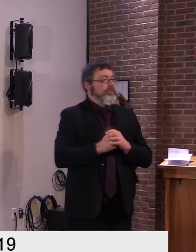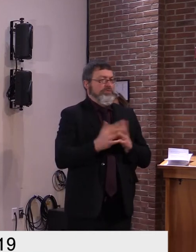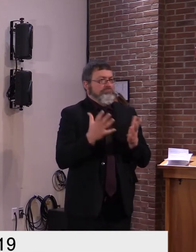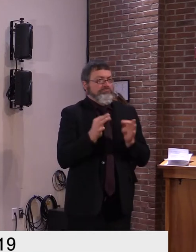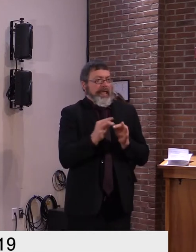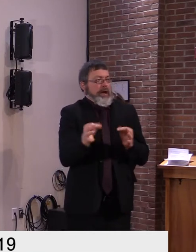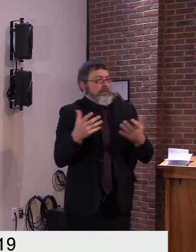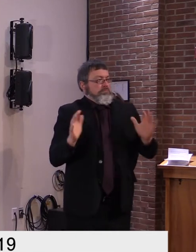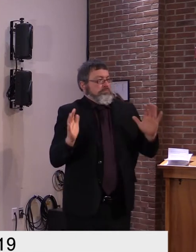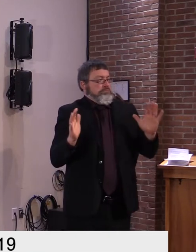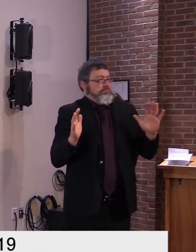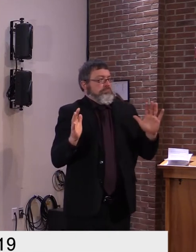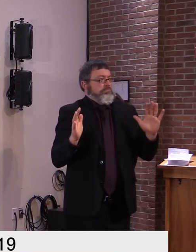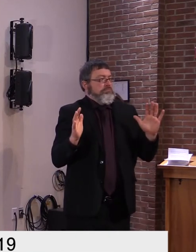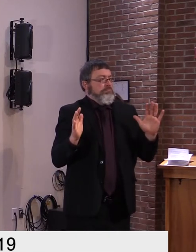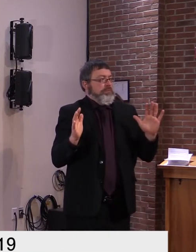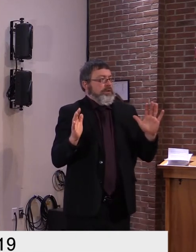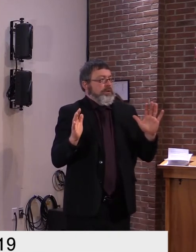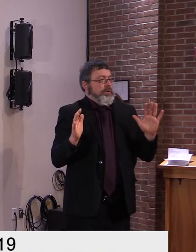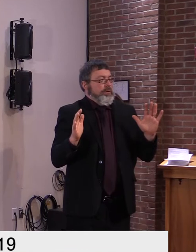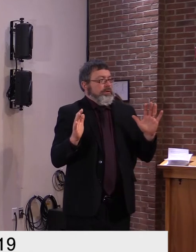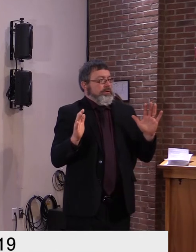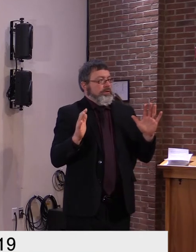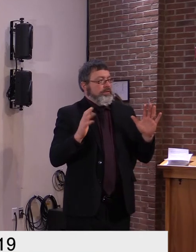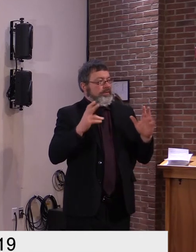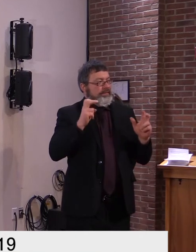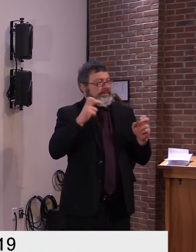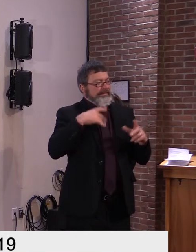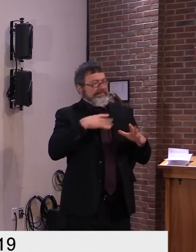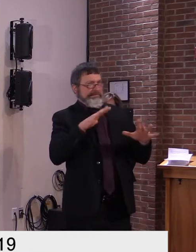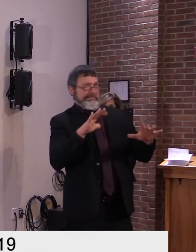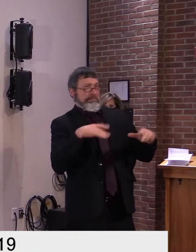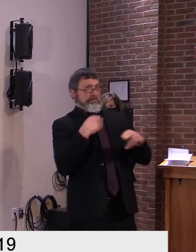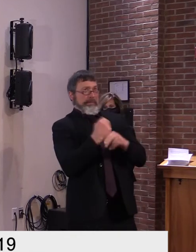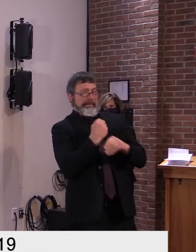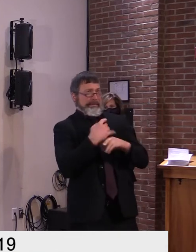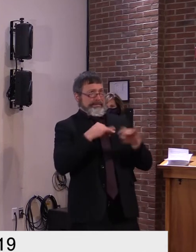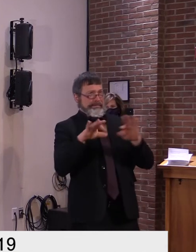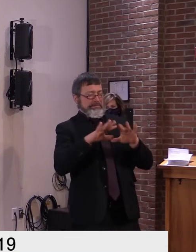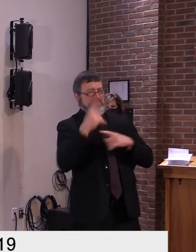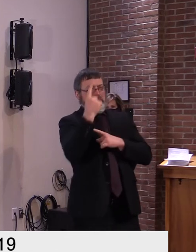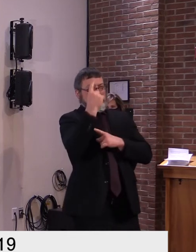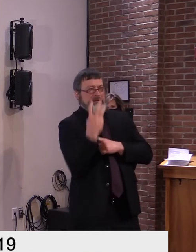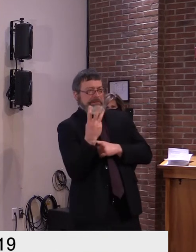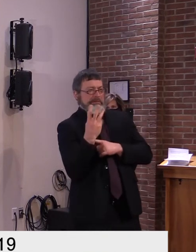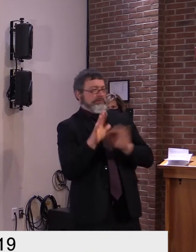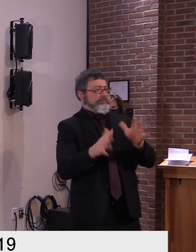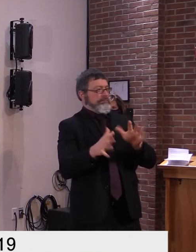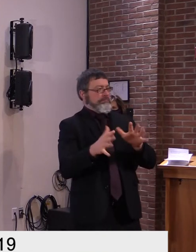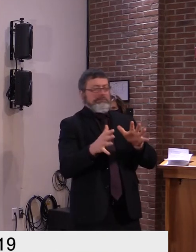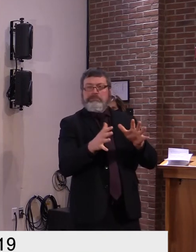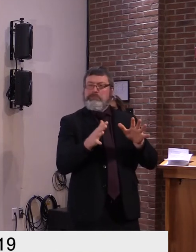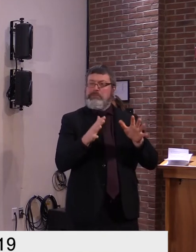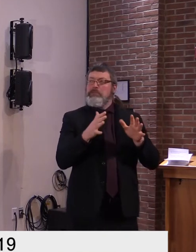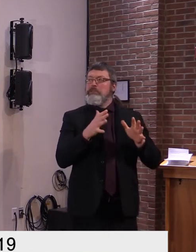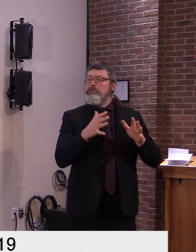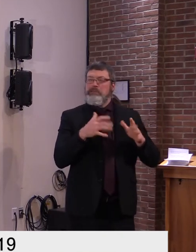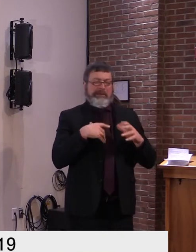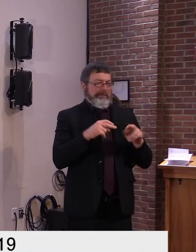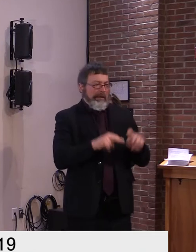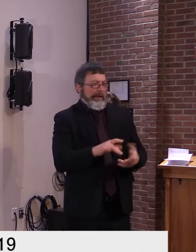16, 17, less than 20% anyways. But still, it means something.